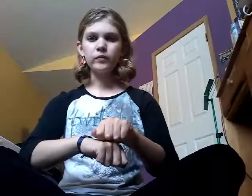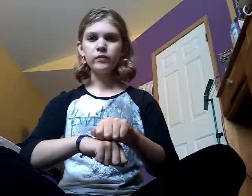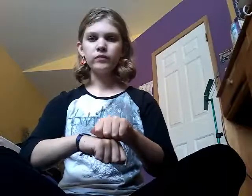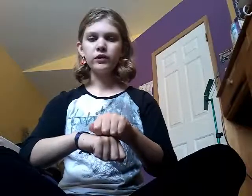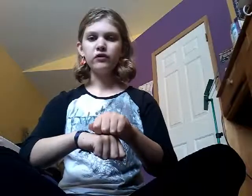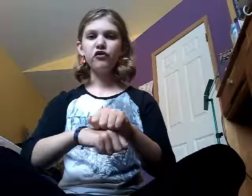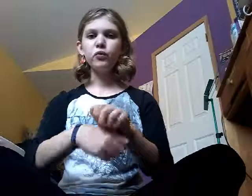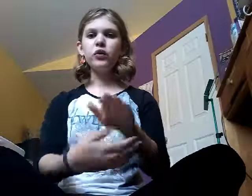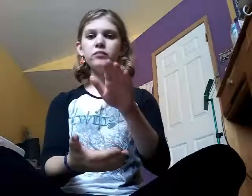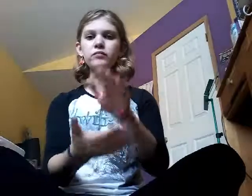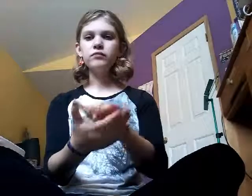School.